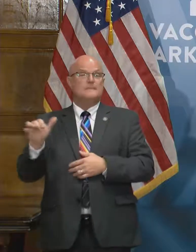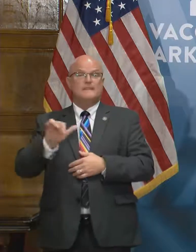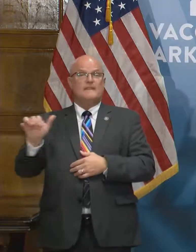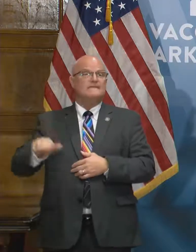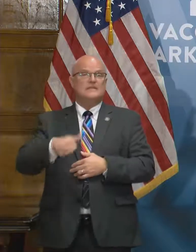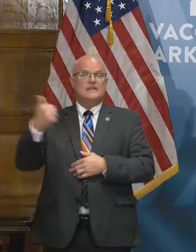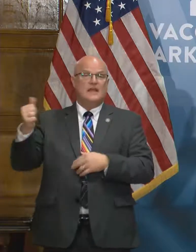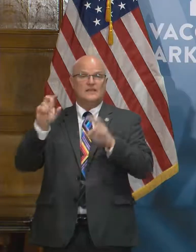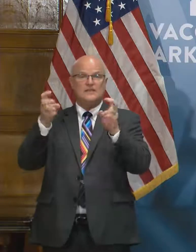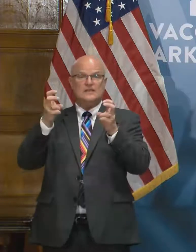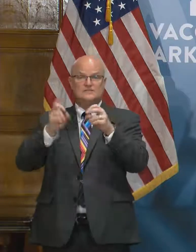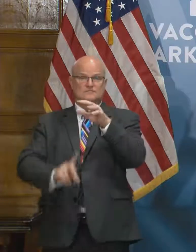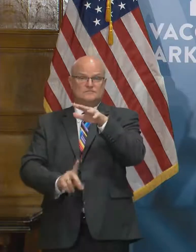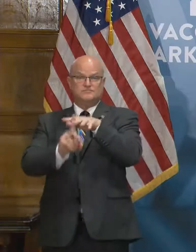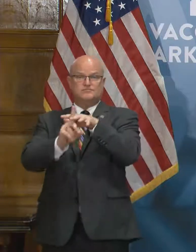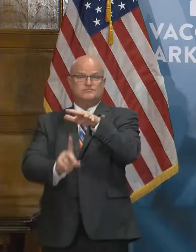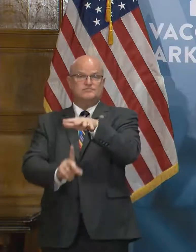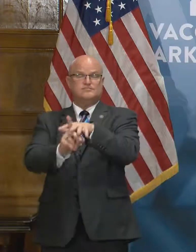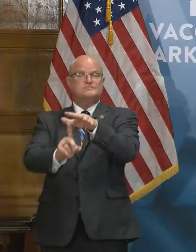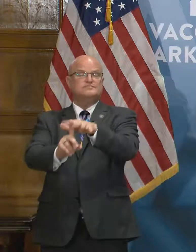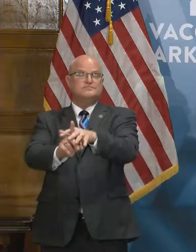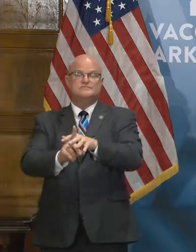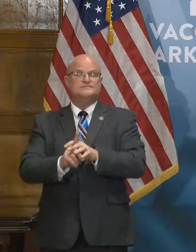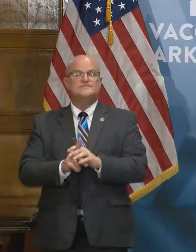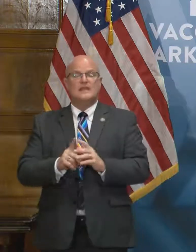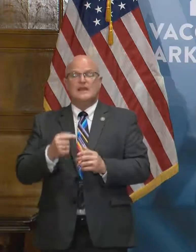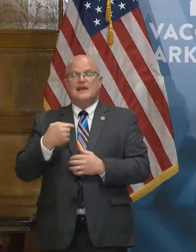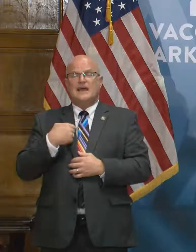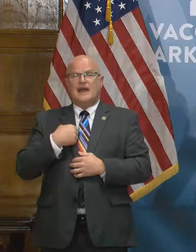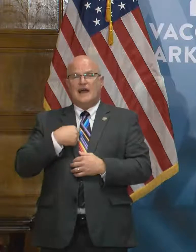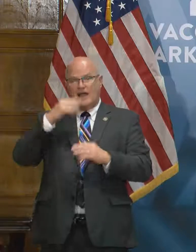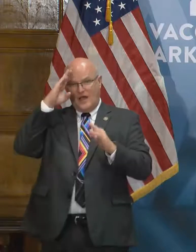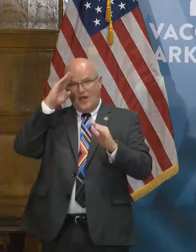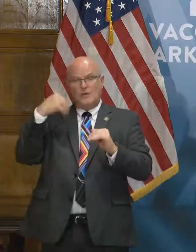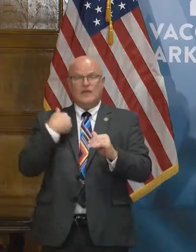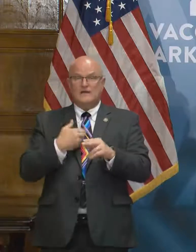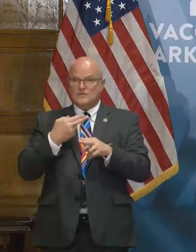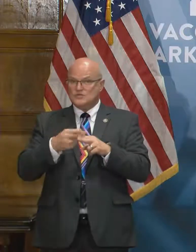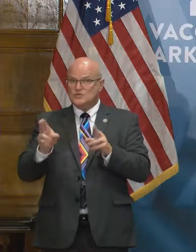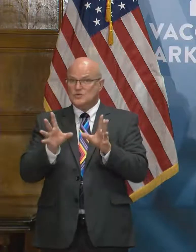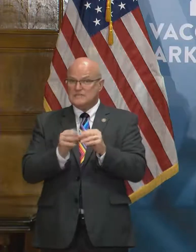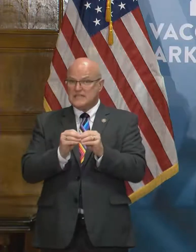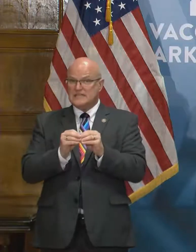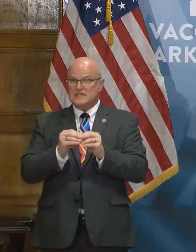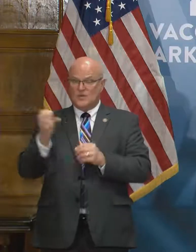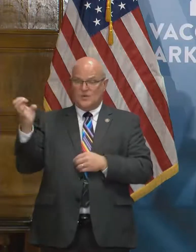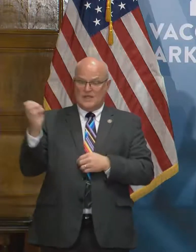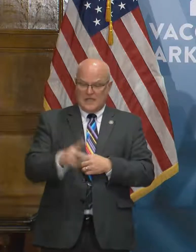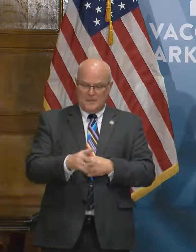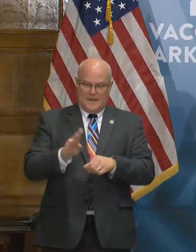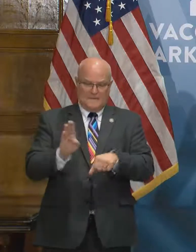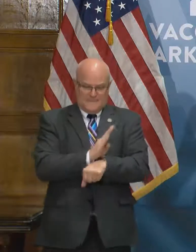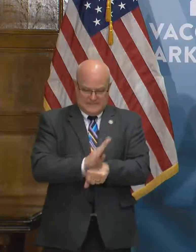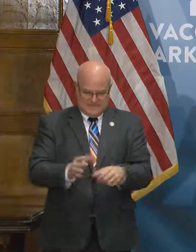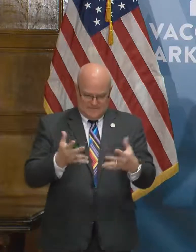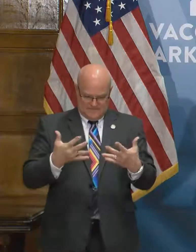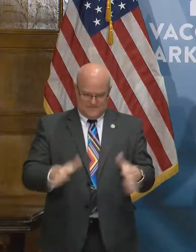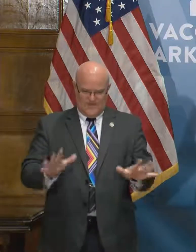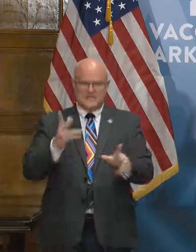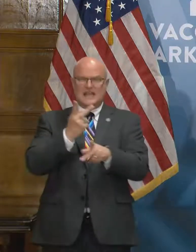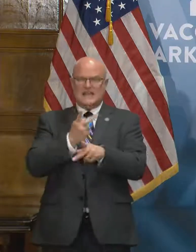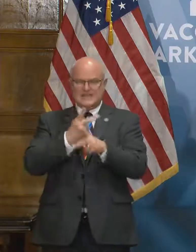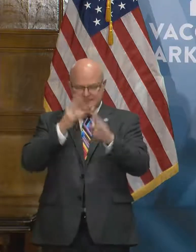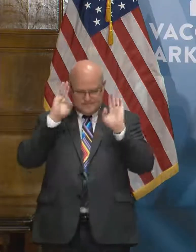any other issue that comes up. I hope that we have a short session, that we come in, we do the business, and we keep